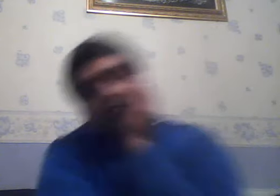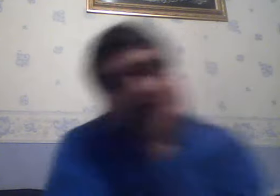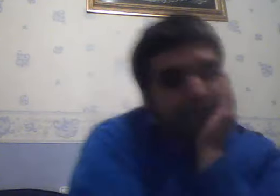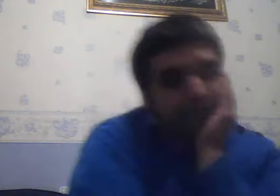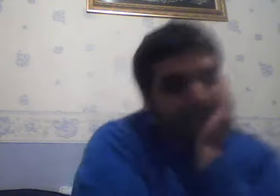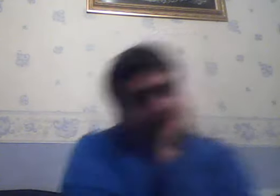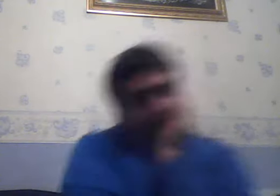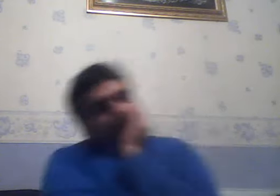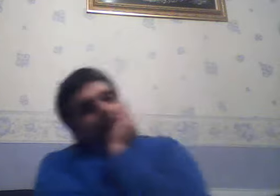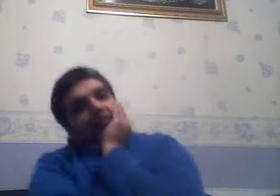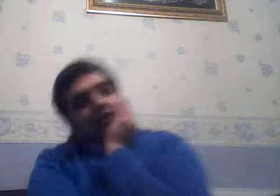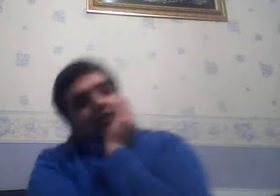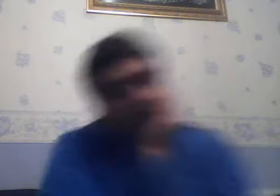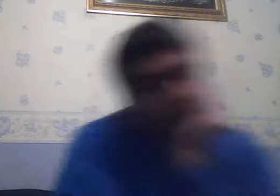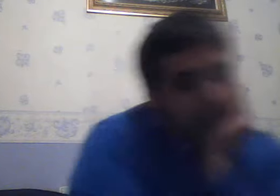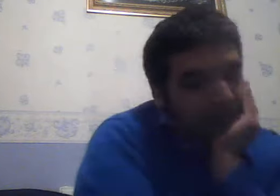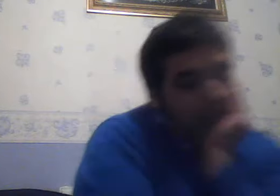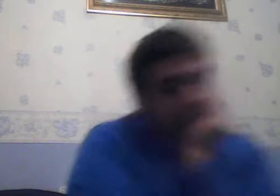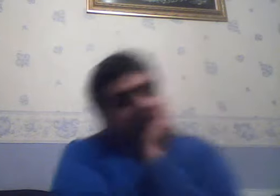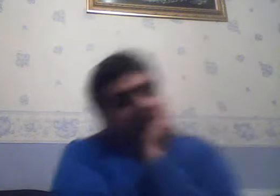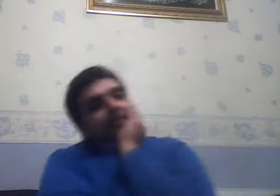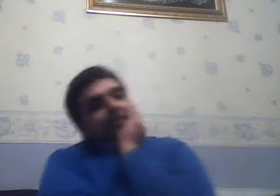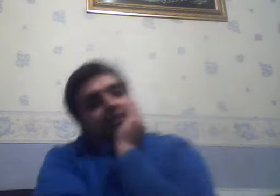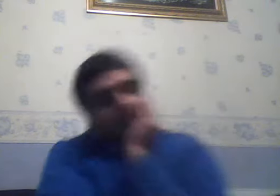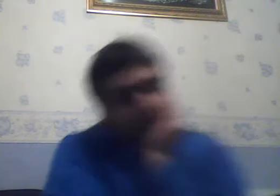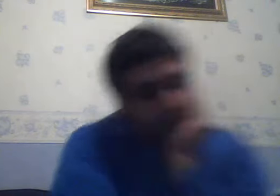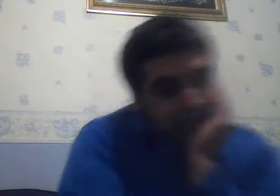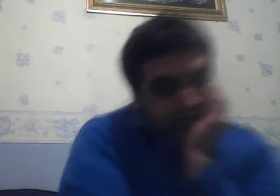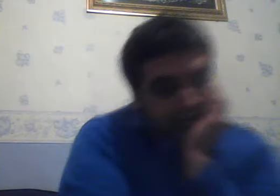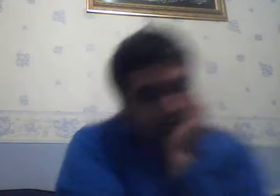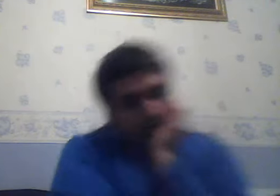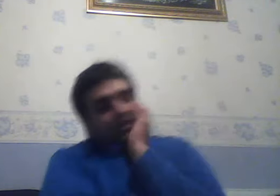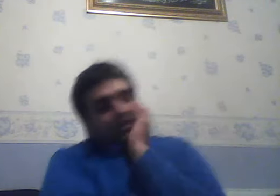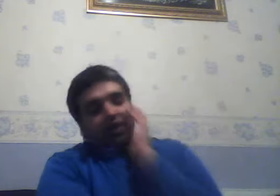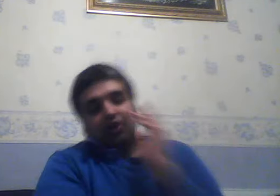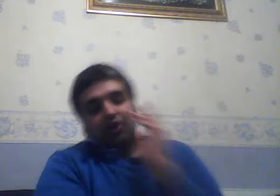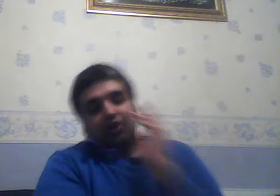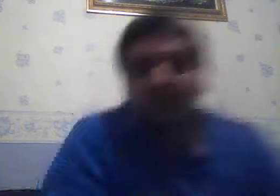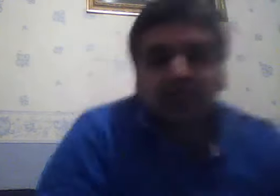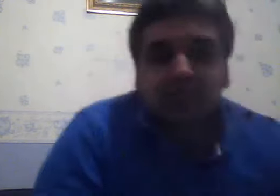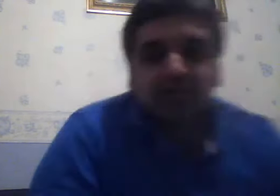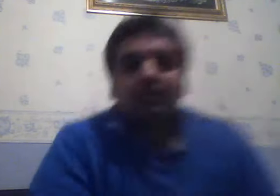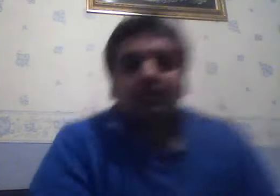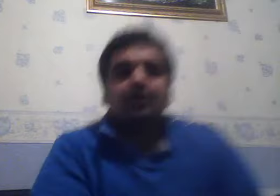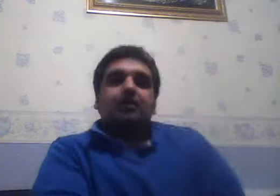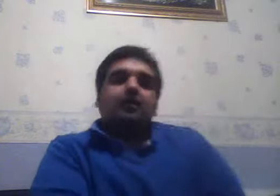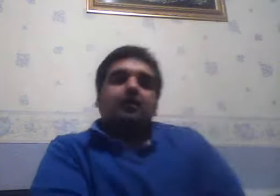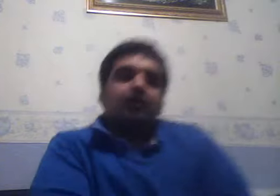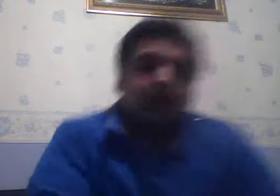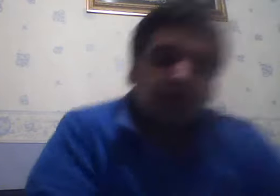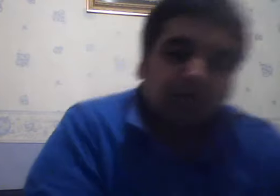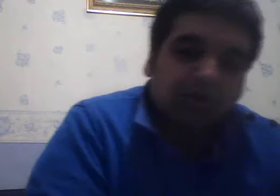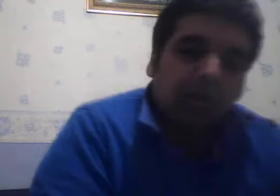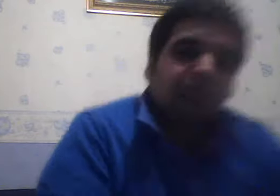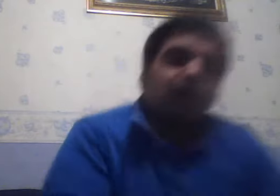that. Stop picking on him. He's got enough on his plate as it is. On his own,